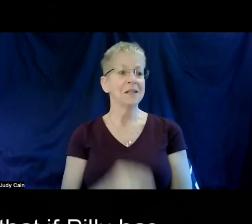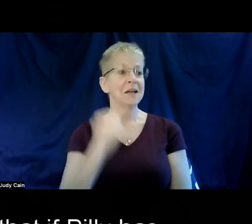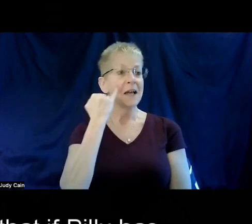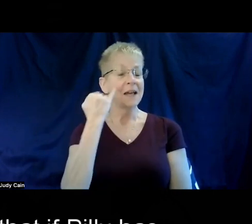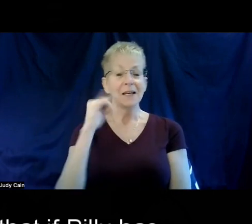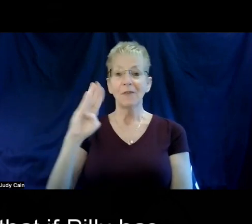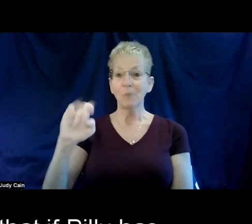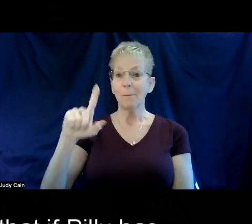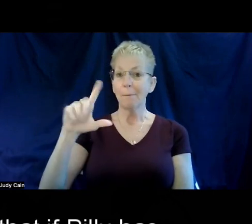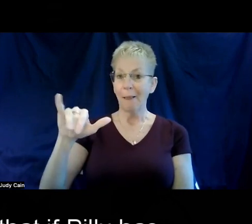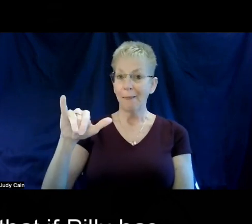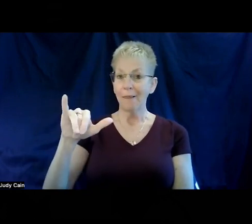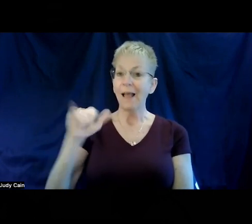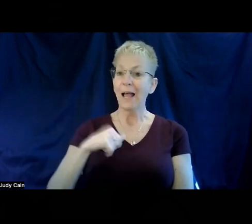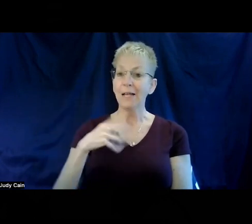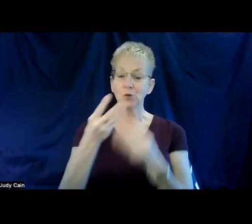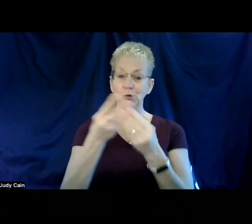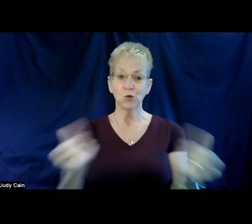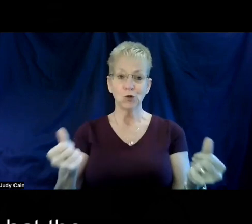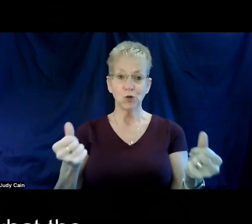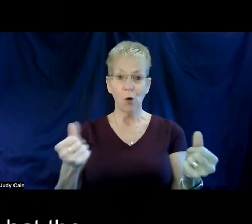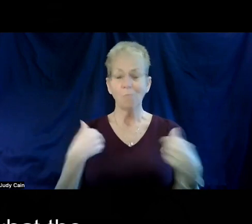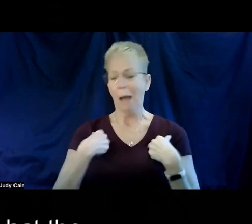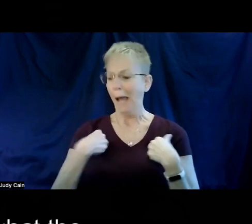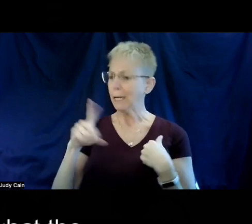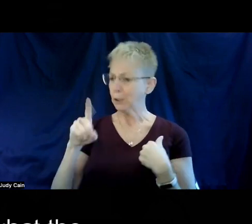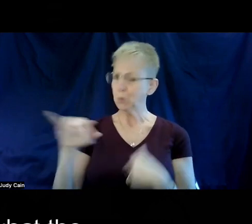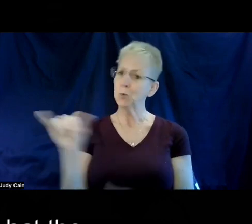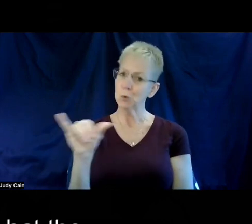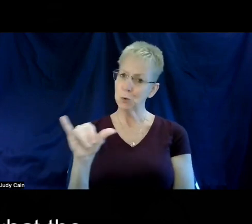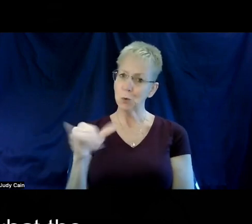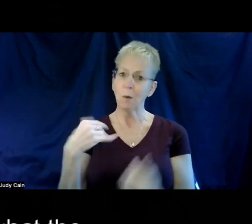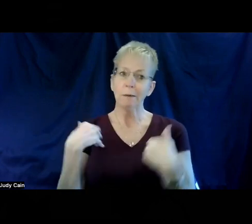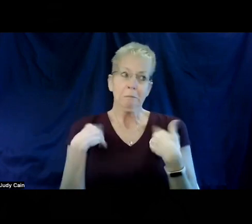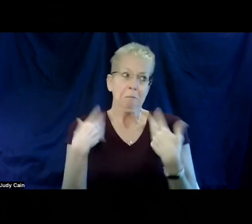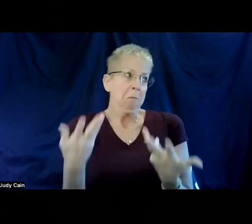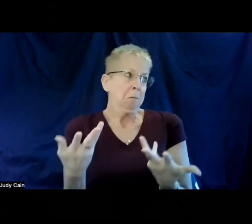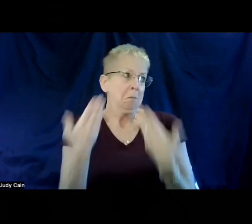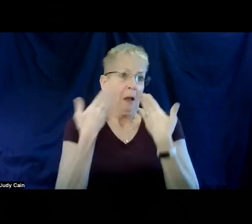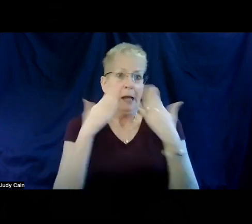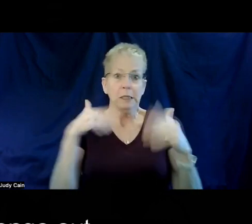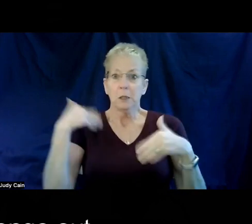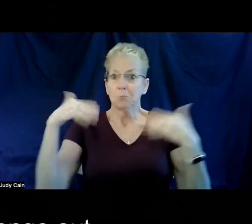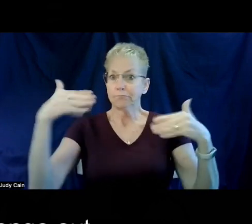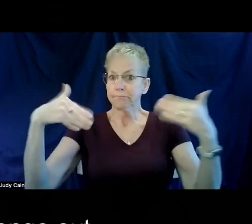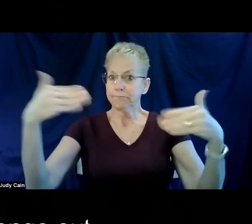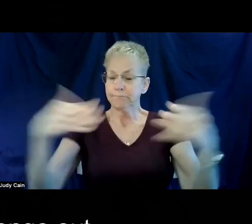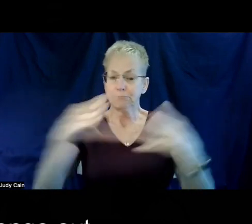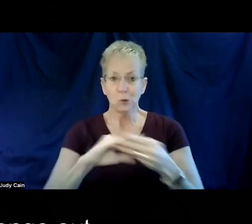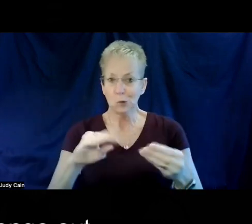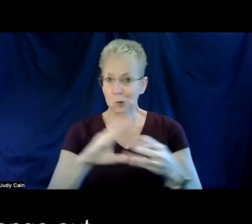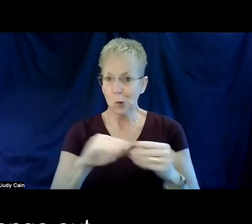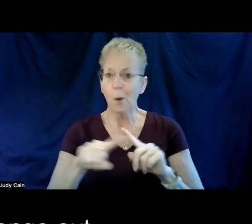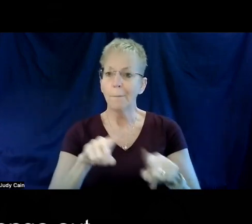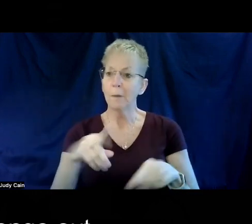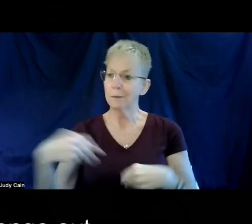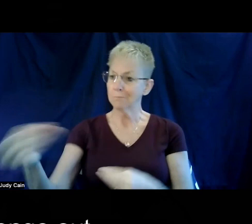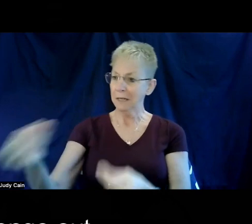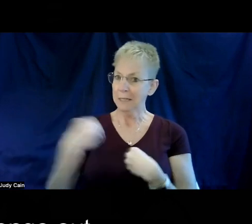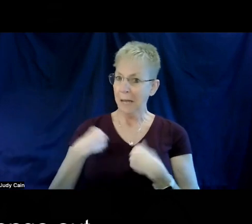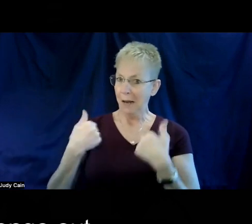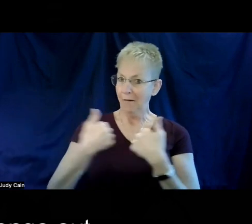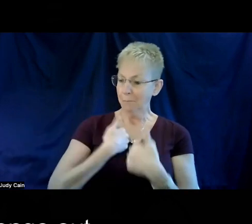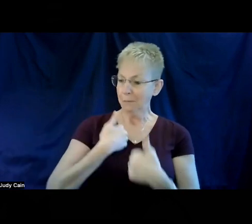these crimes, I do too. So I didn't know what the story would be, but I laid that challenge out for Billy and